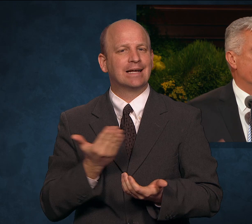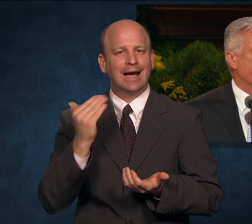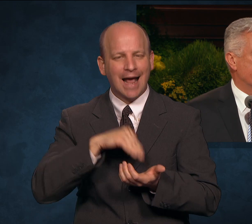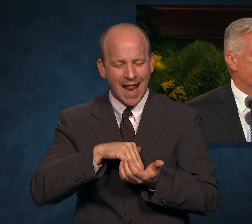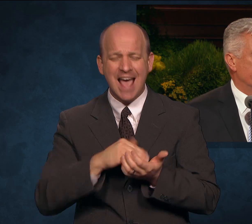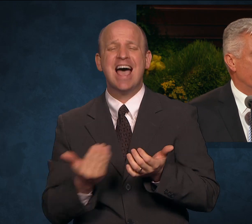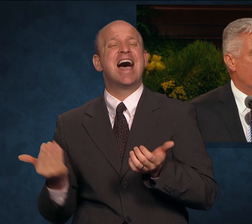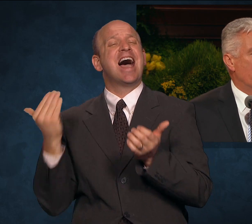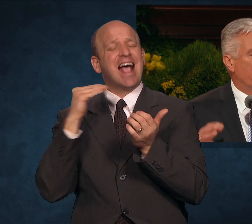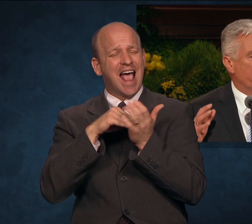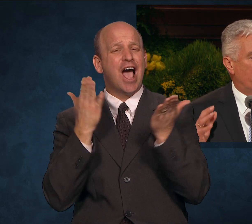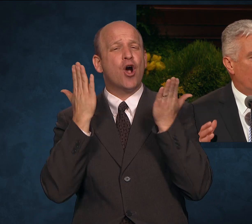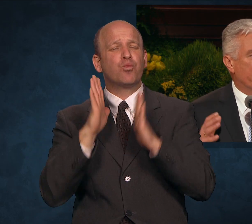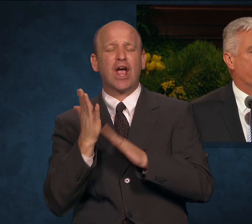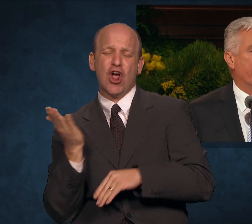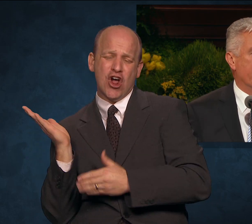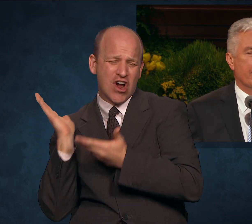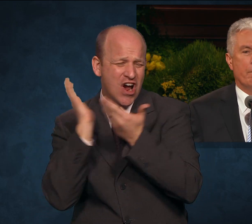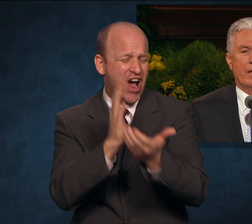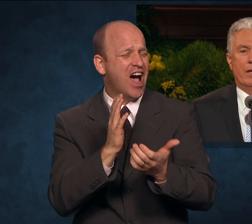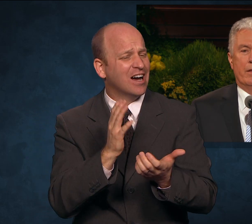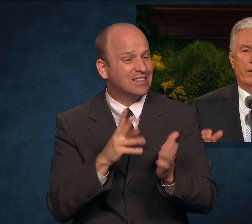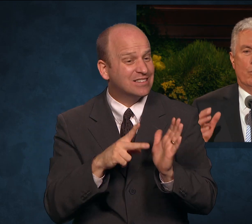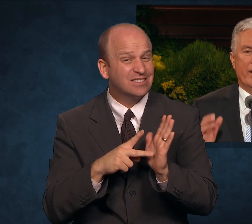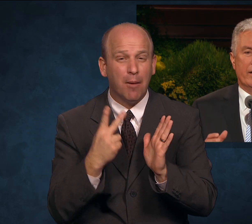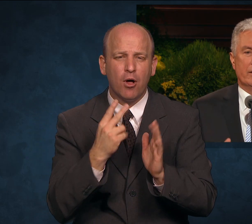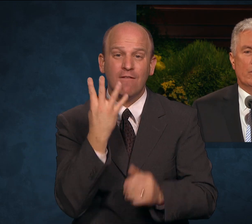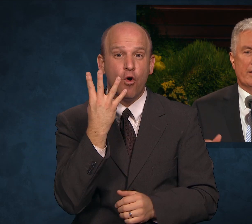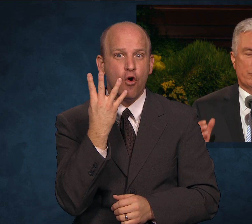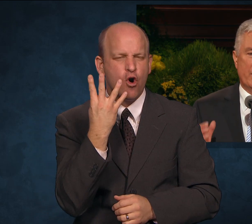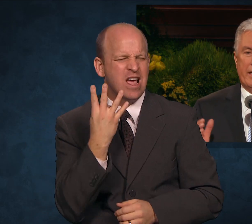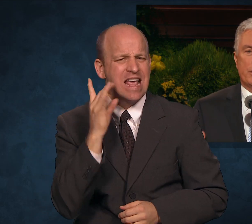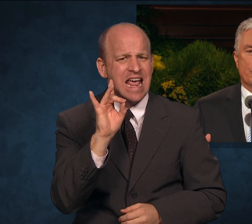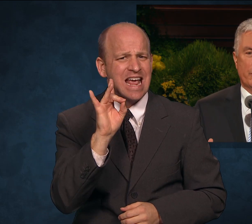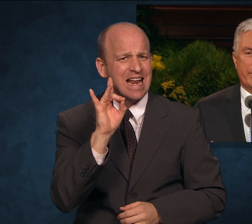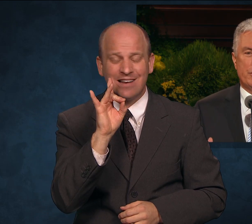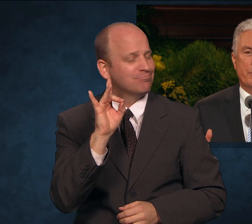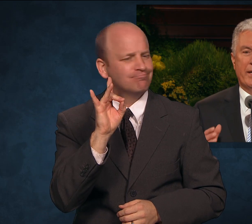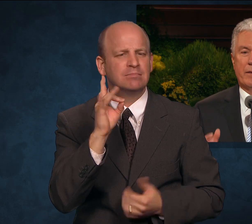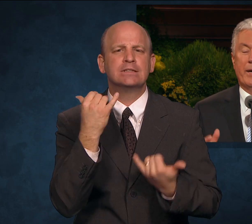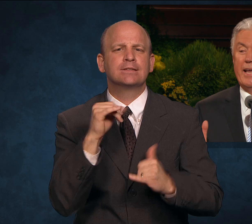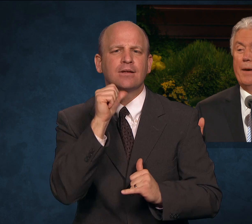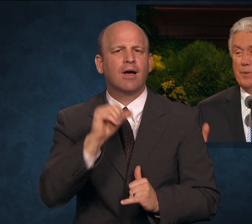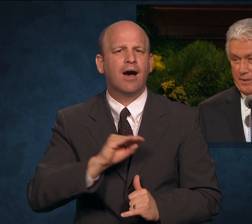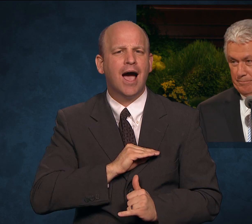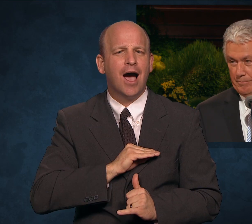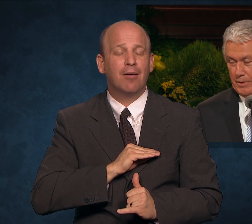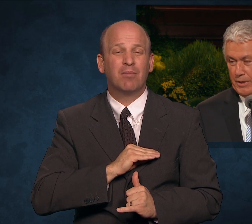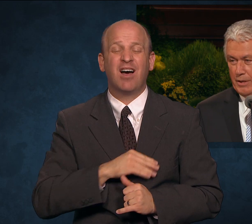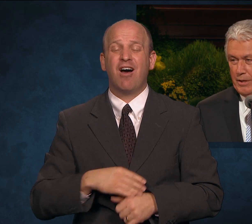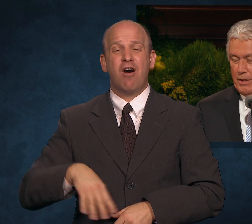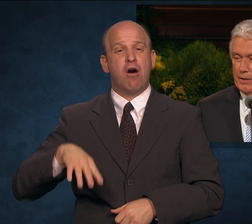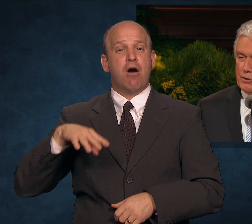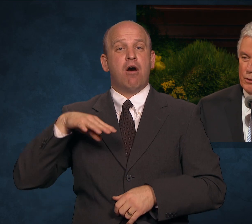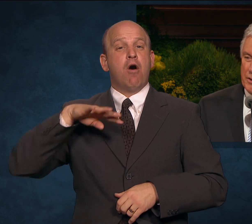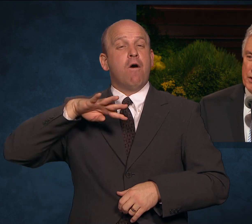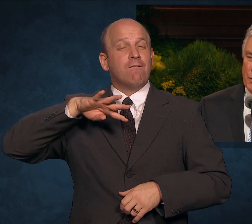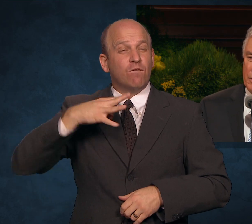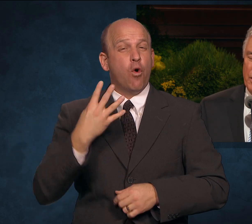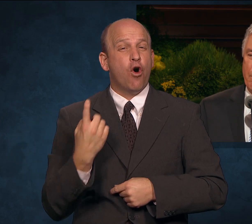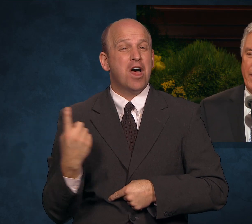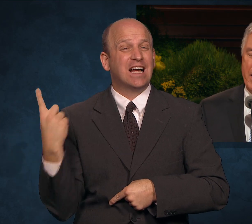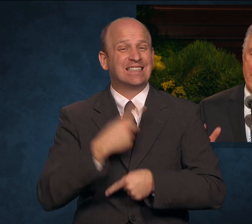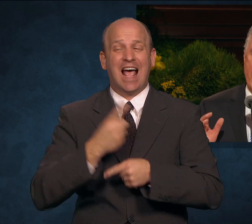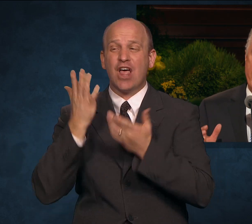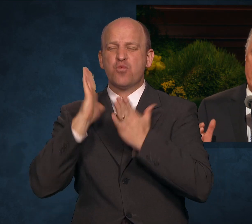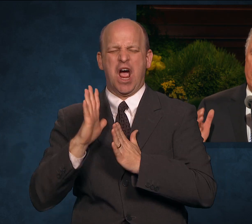without success on the fourth day the waiter was really determined to make the man happy and so he